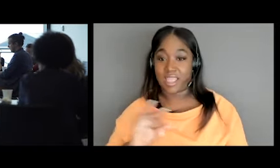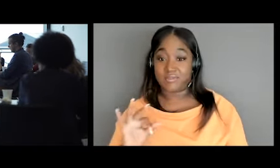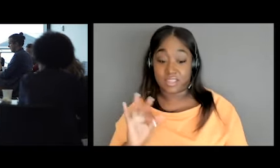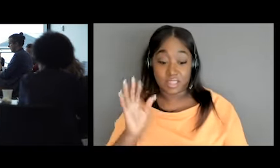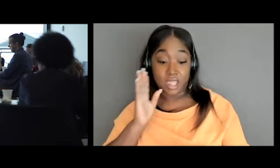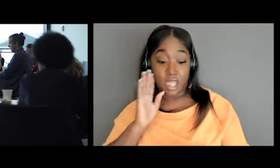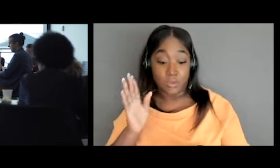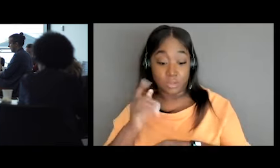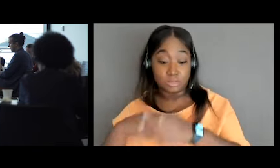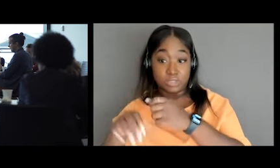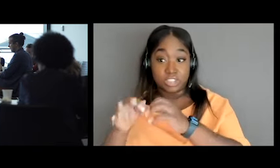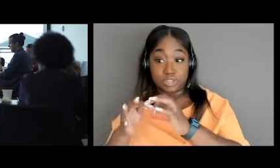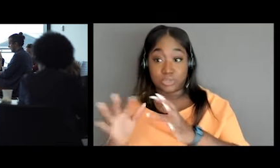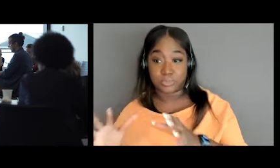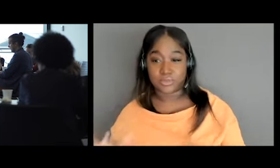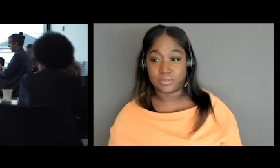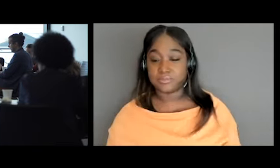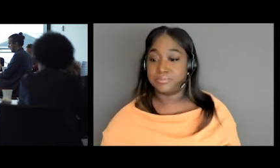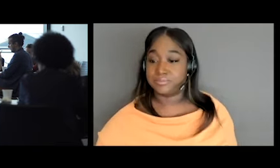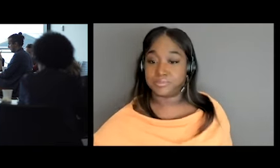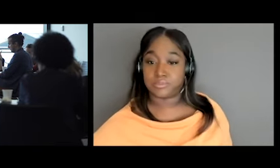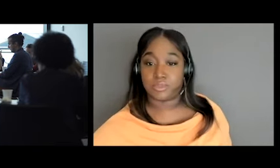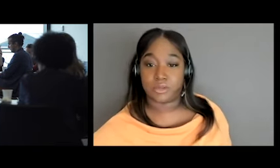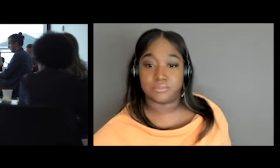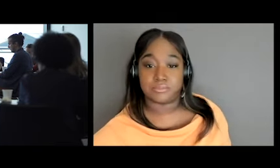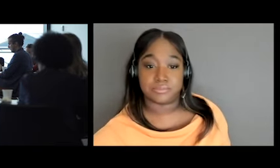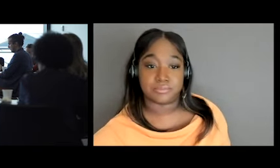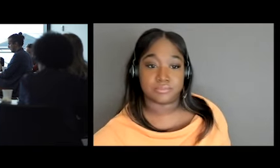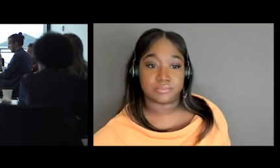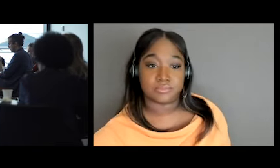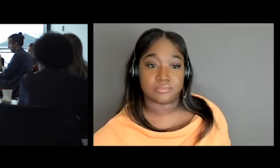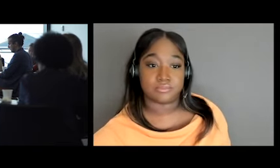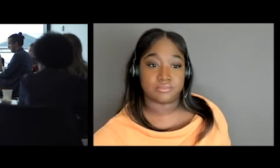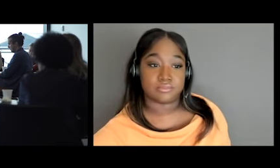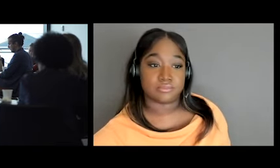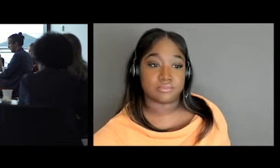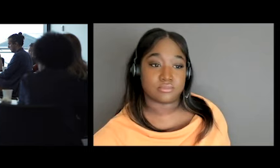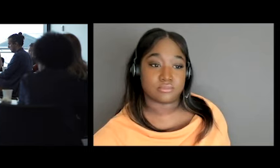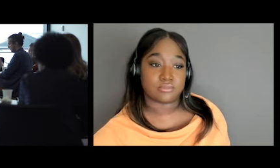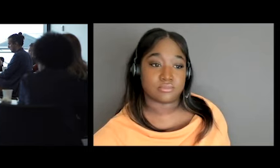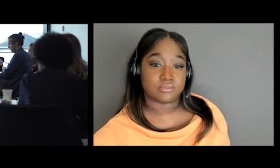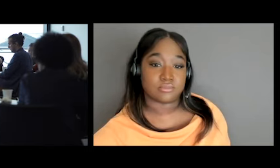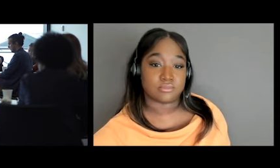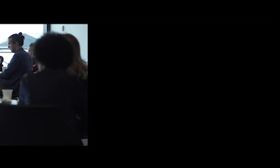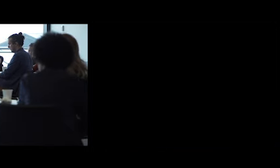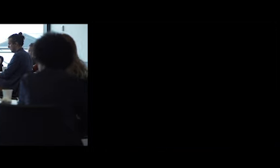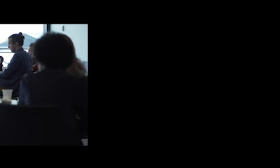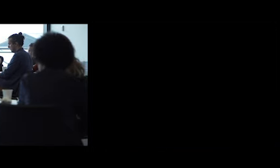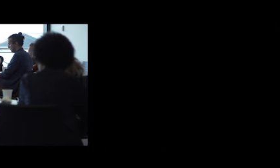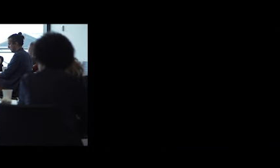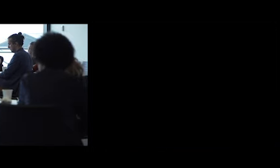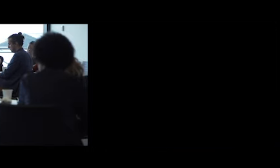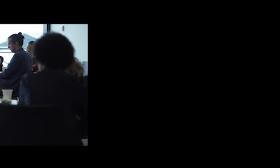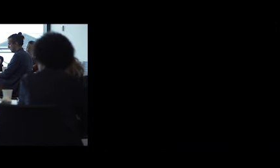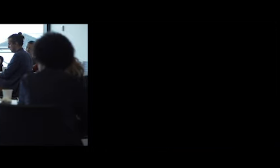call the ADA paratransit, someone has to answer, then it has to go through a whole Rube Goldberg machine before